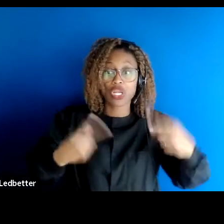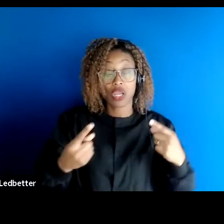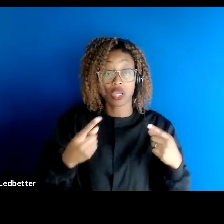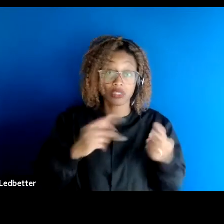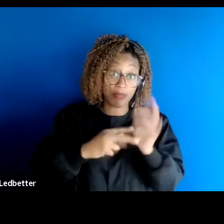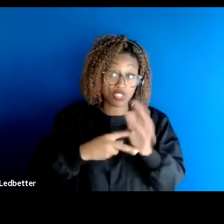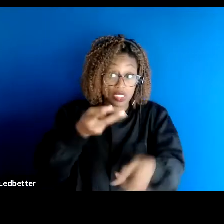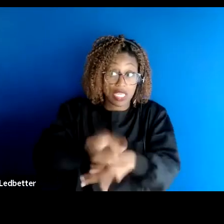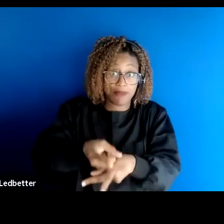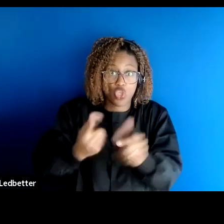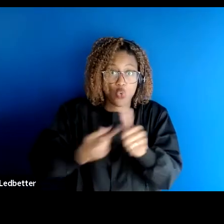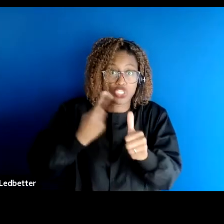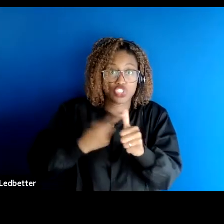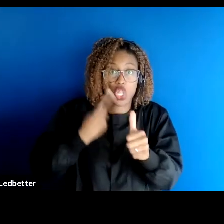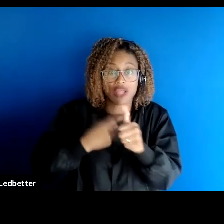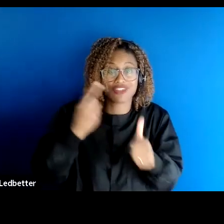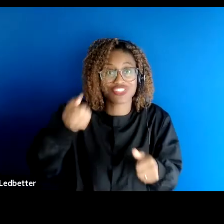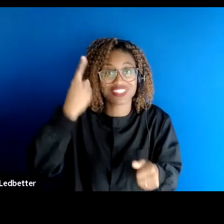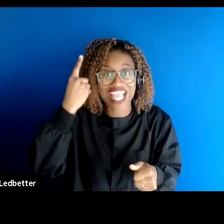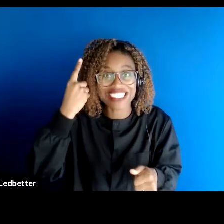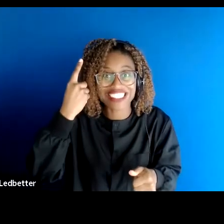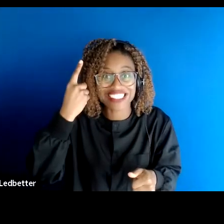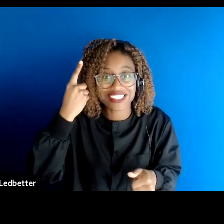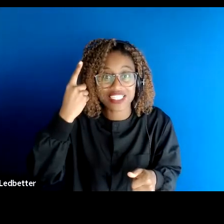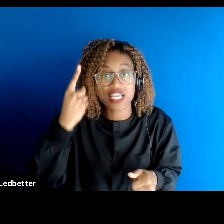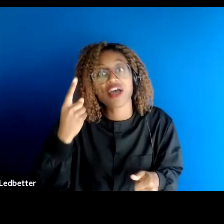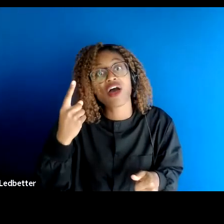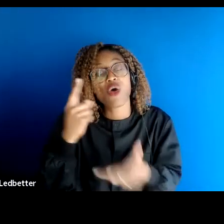understanding that Kimberly Crenshaw meant, which is,